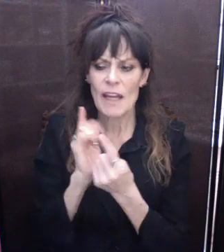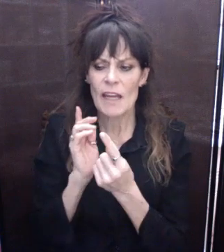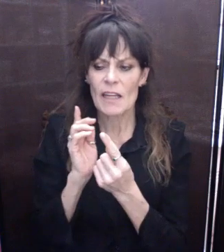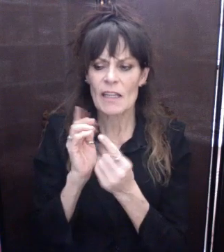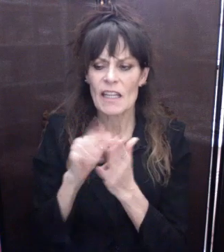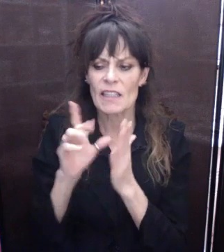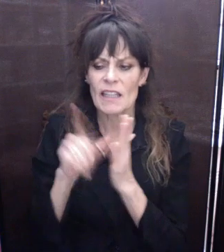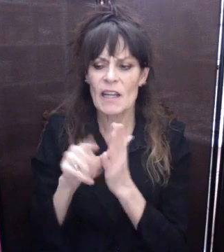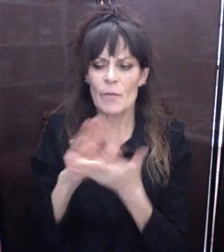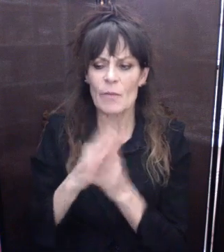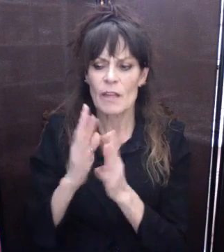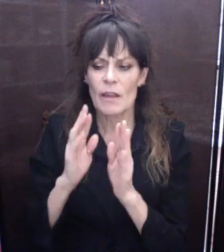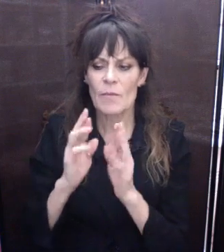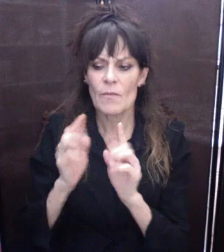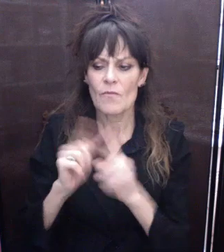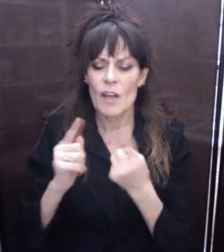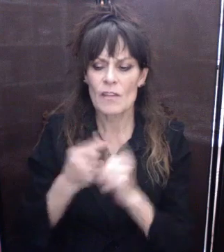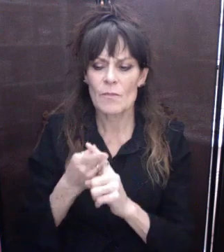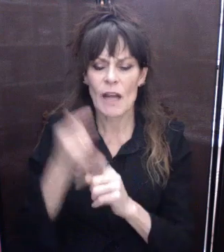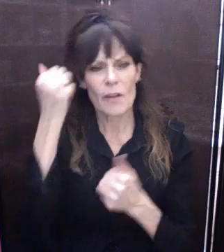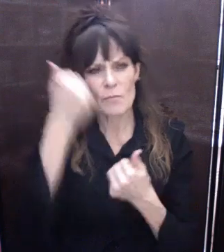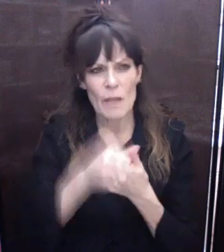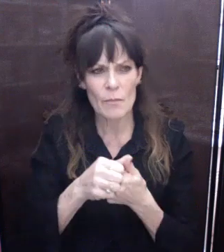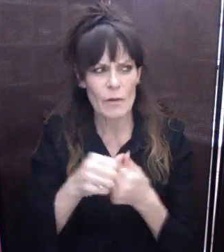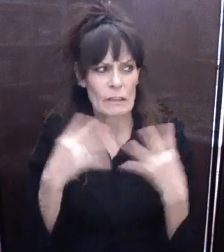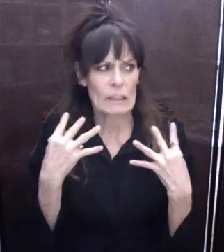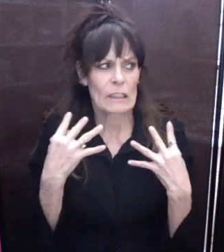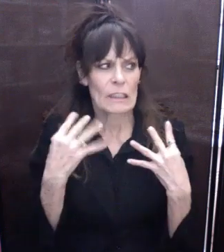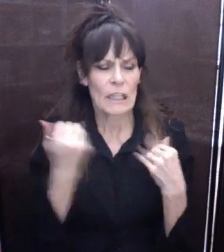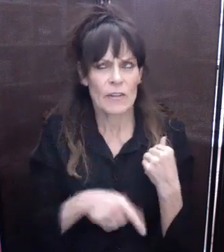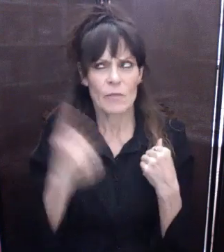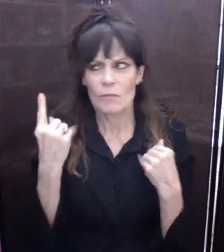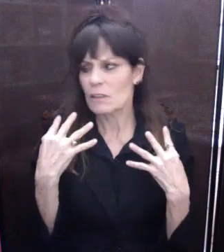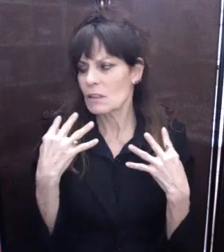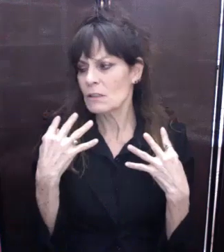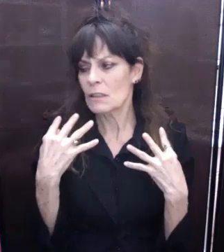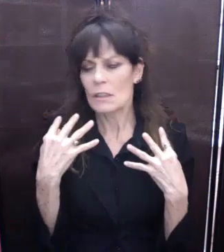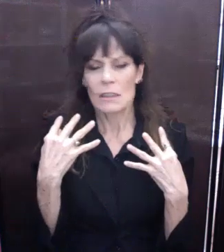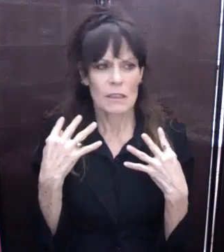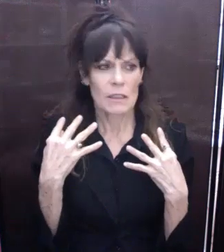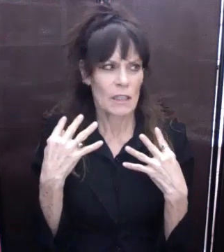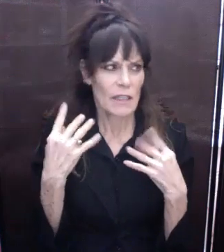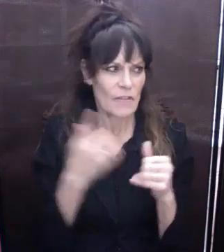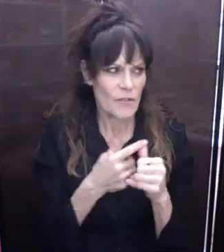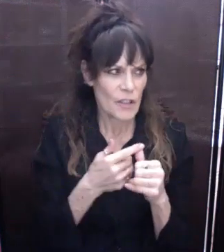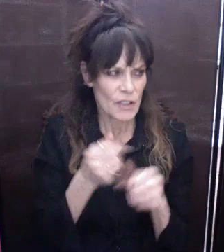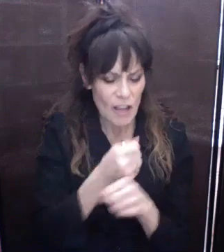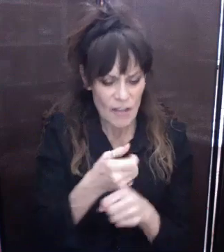there watching every eye on me, or I was sure every eye was on me as I lifted that first cup of coffee and tried to get it to